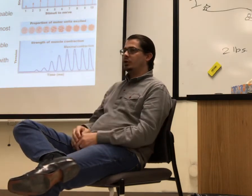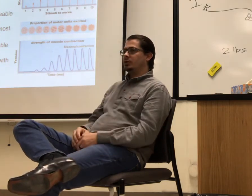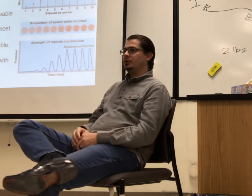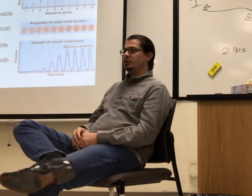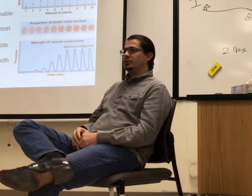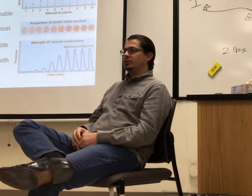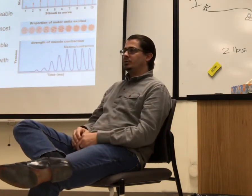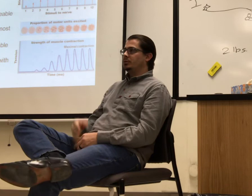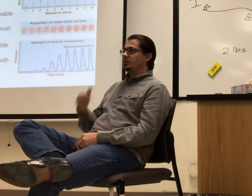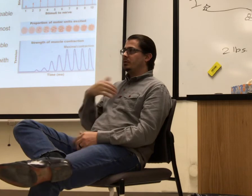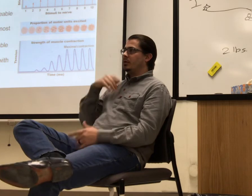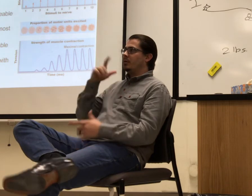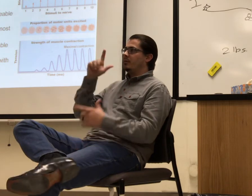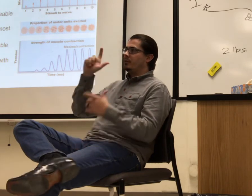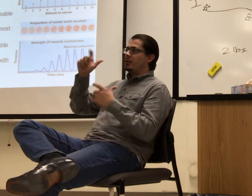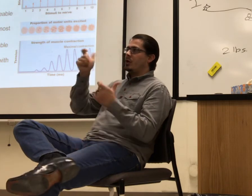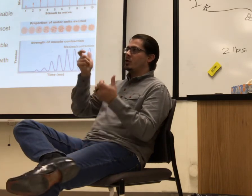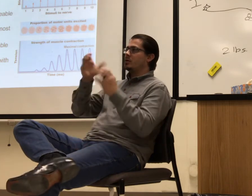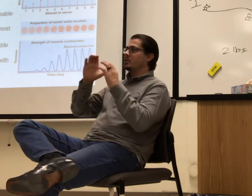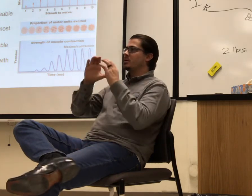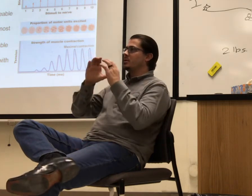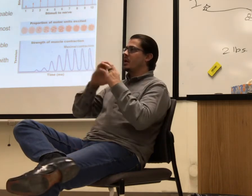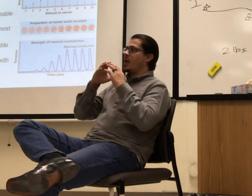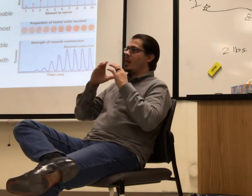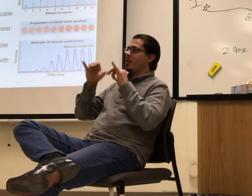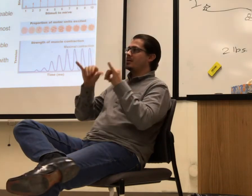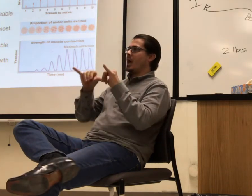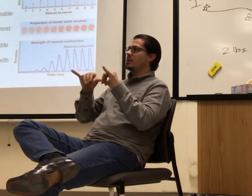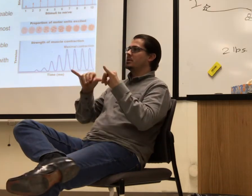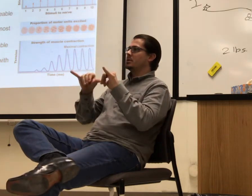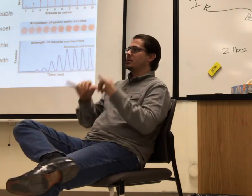They have the largest cell body size.